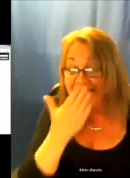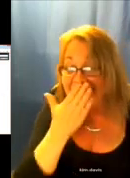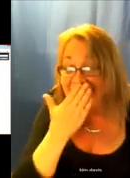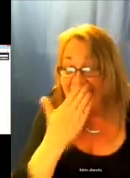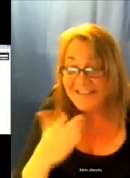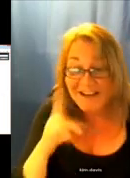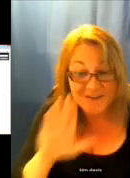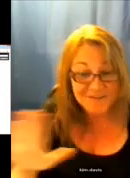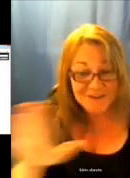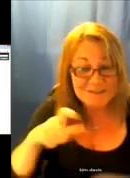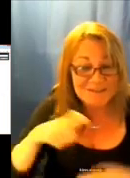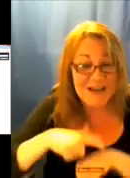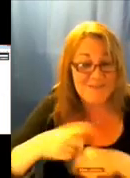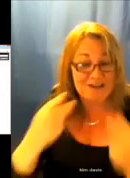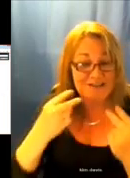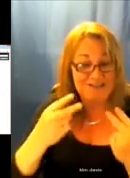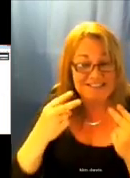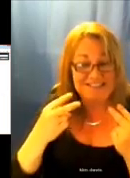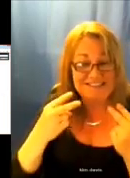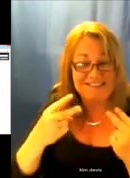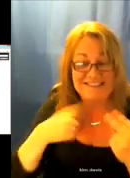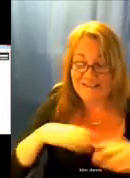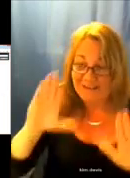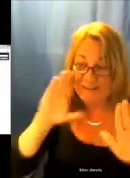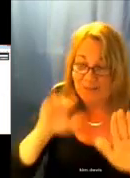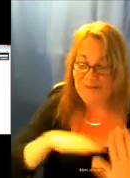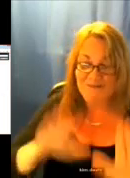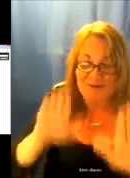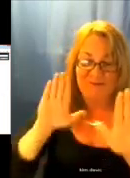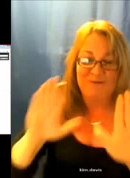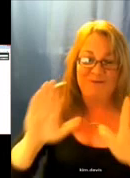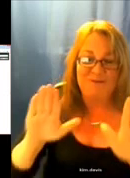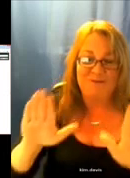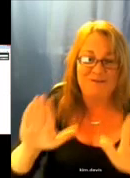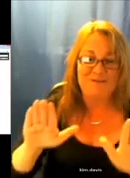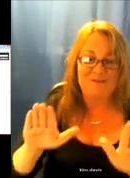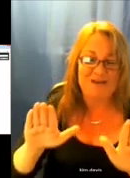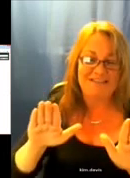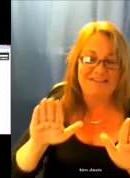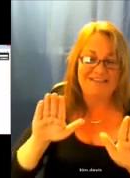We have several different offices. I appreciate your time. Thanks for